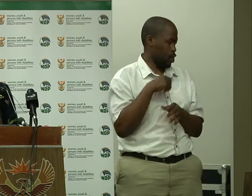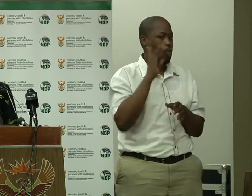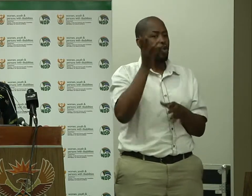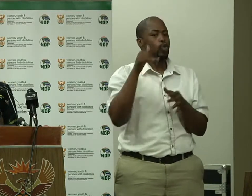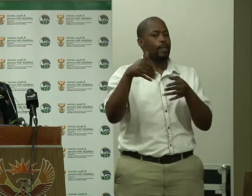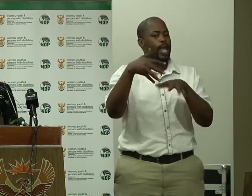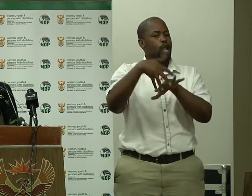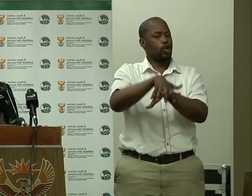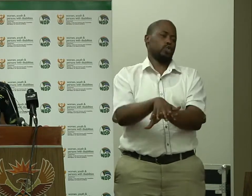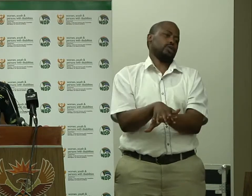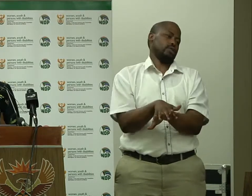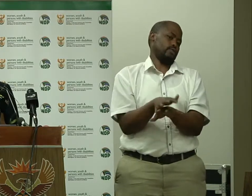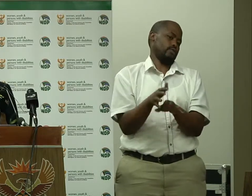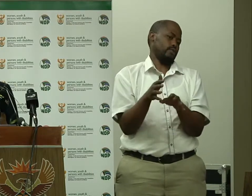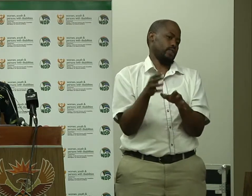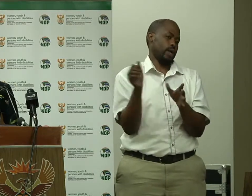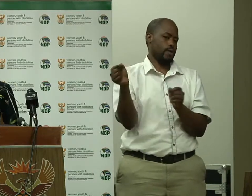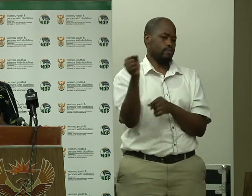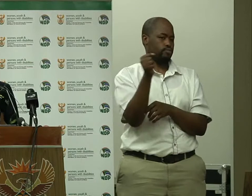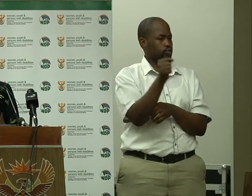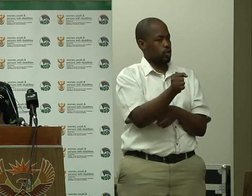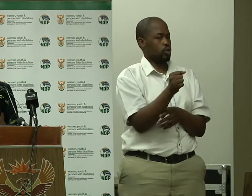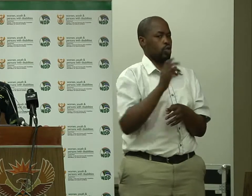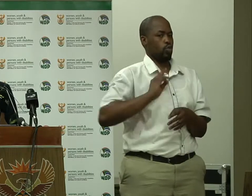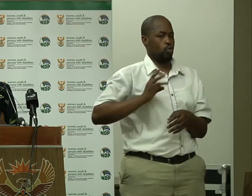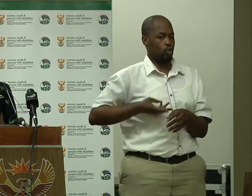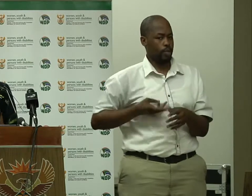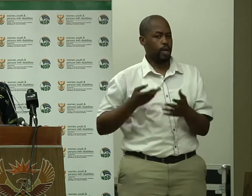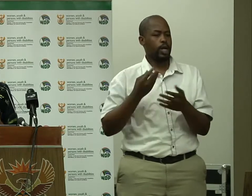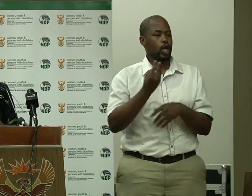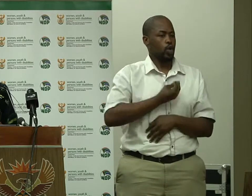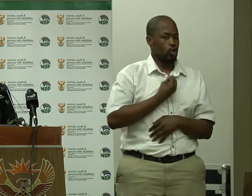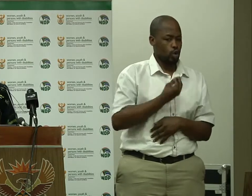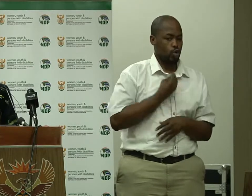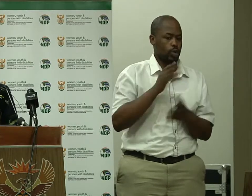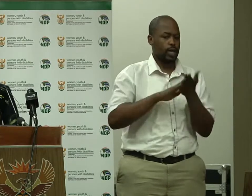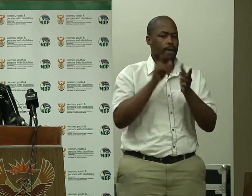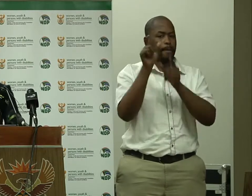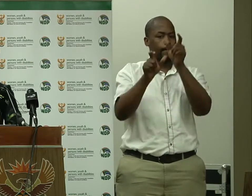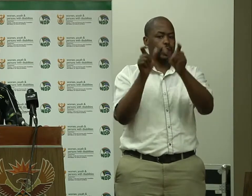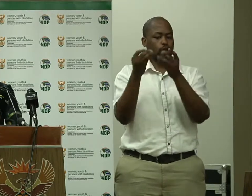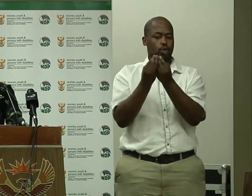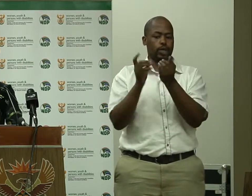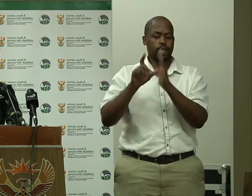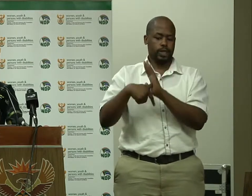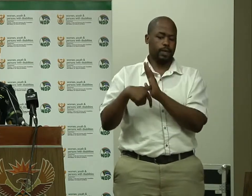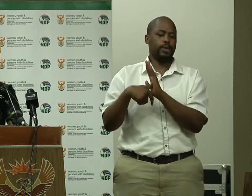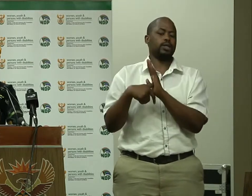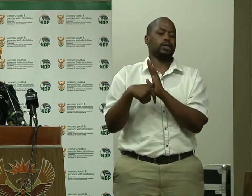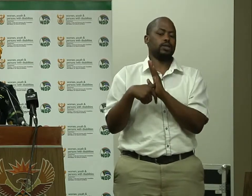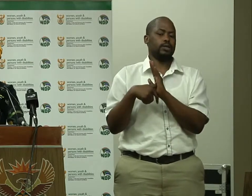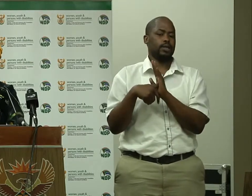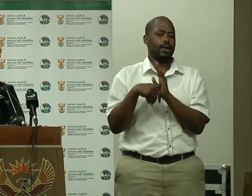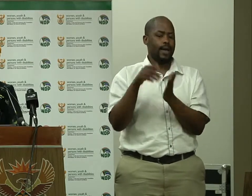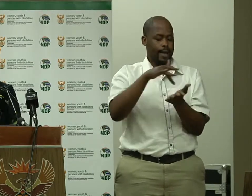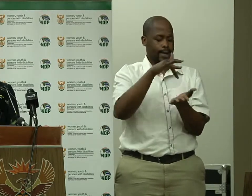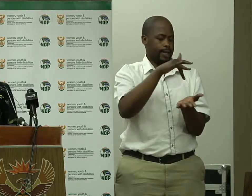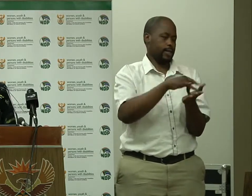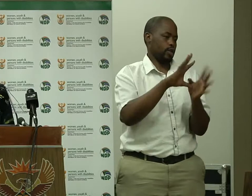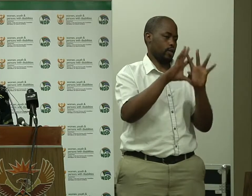inclusive and putting women, youth, and persons with disabilities at the